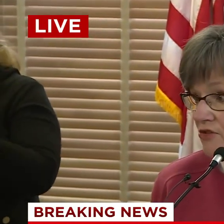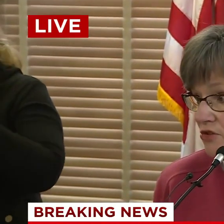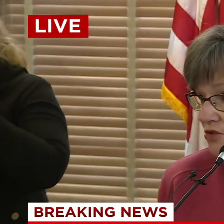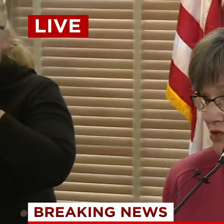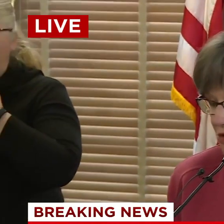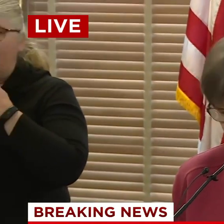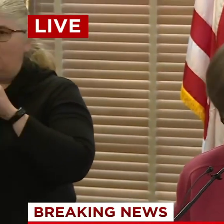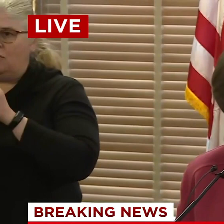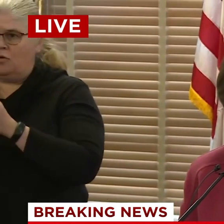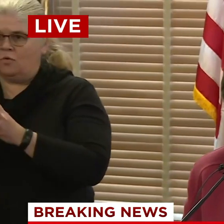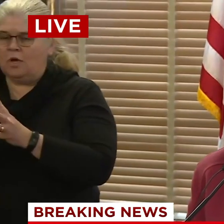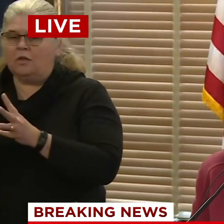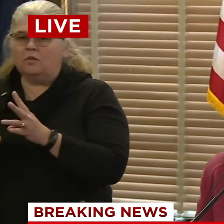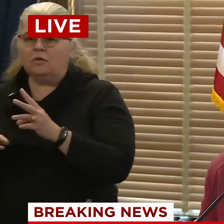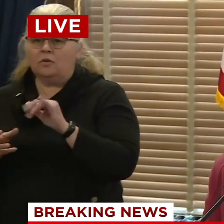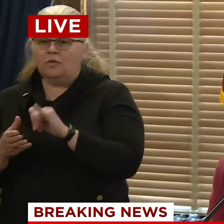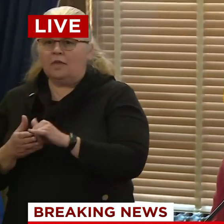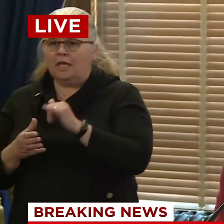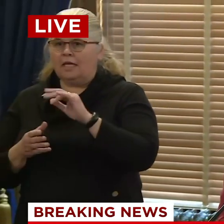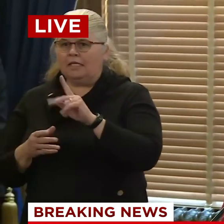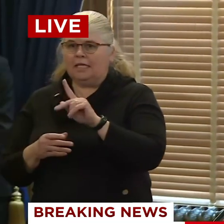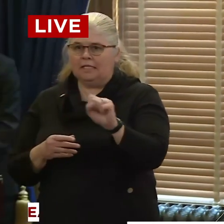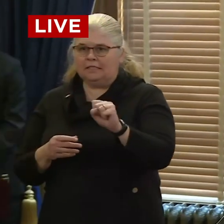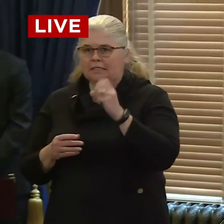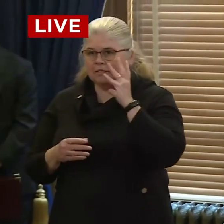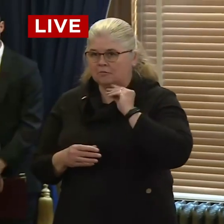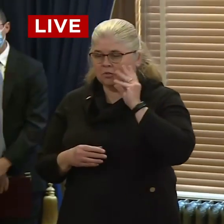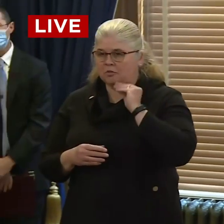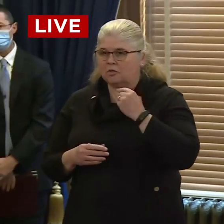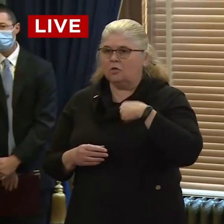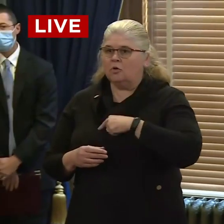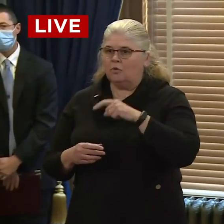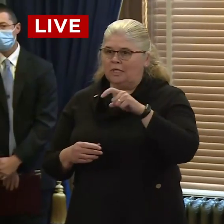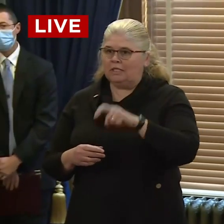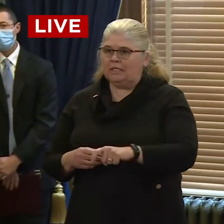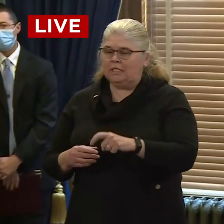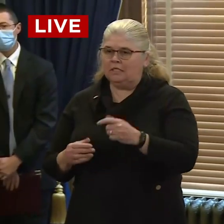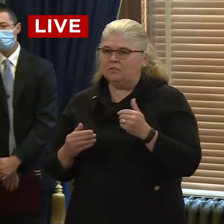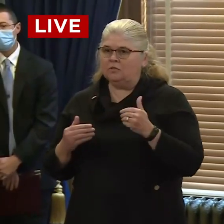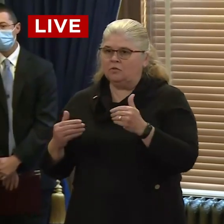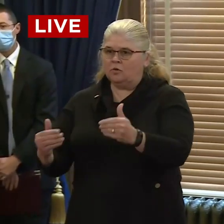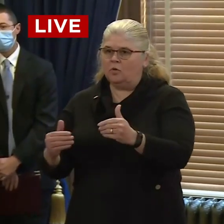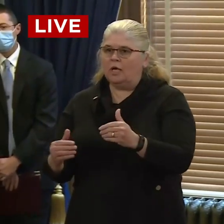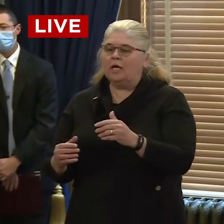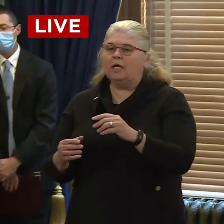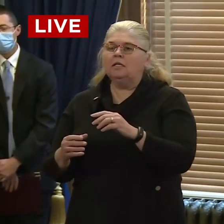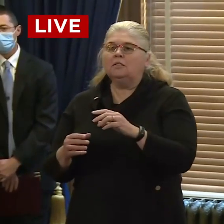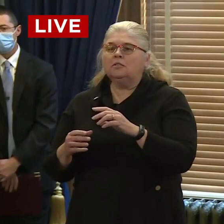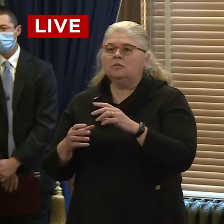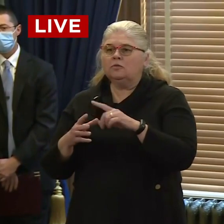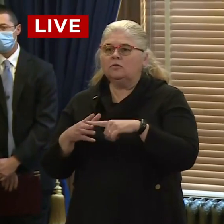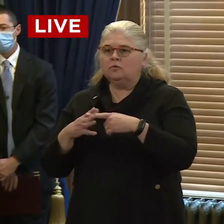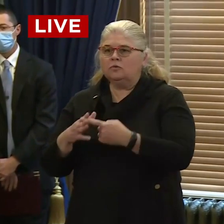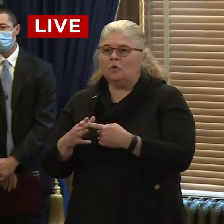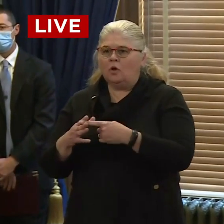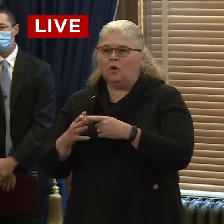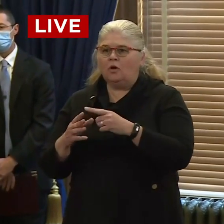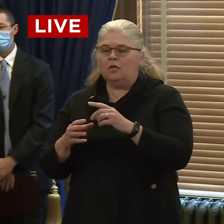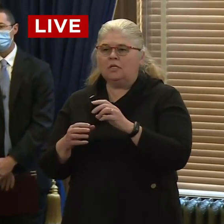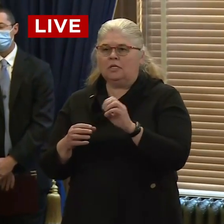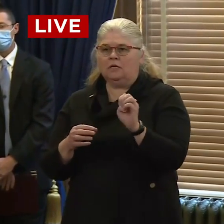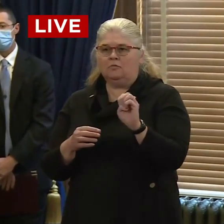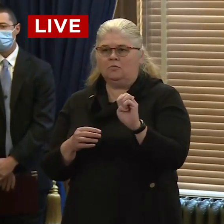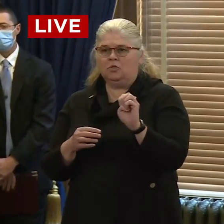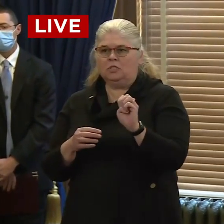conditions Kansas is experiencing. We needed to mobilize the state resources to address the impact of these